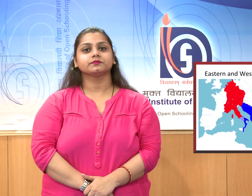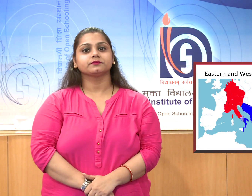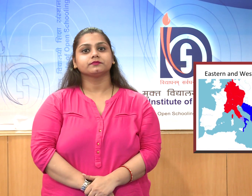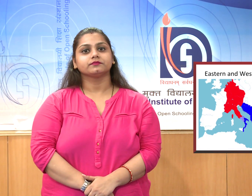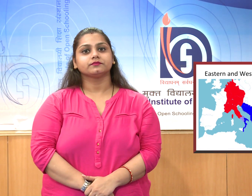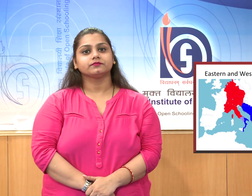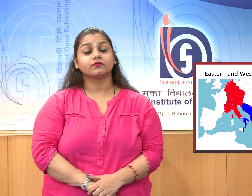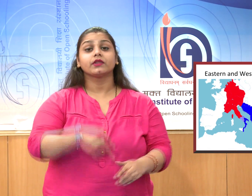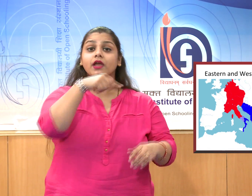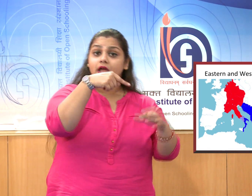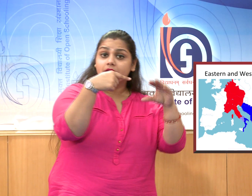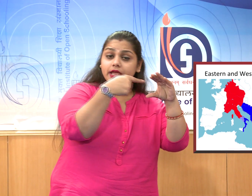while the eastern provinces